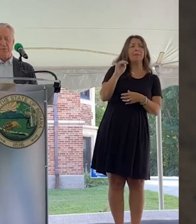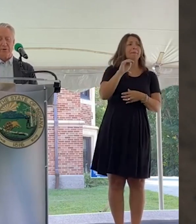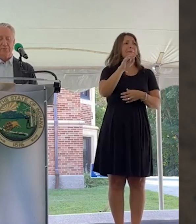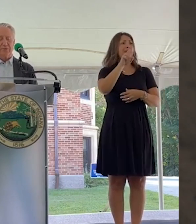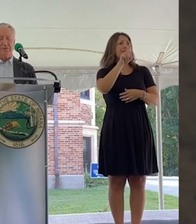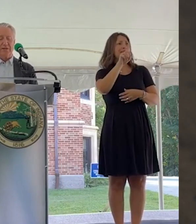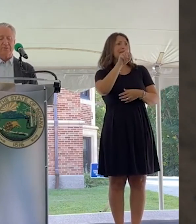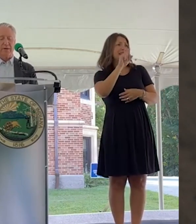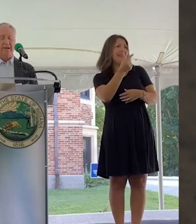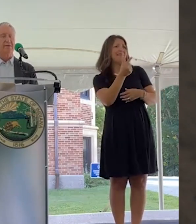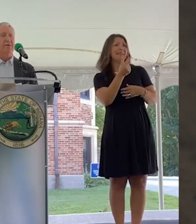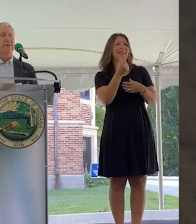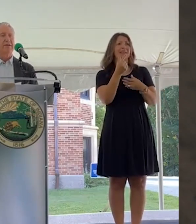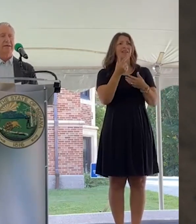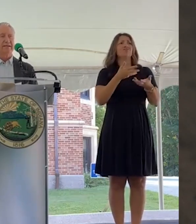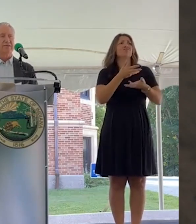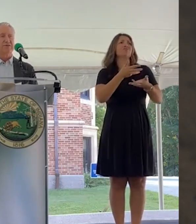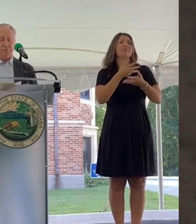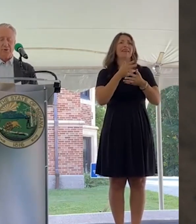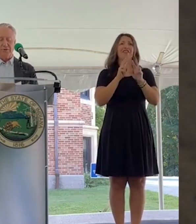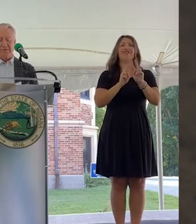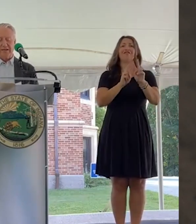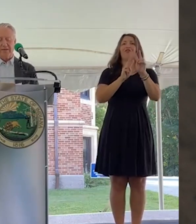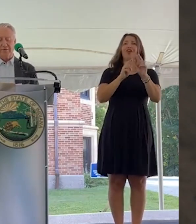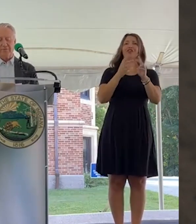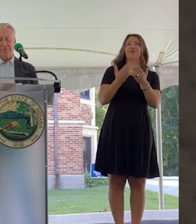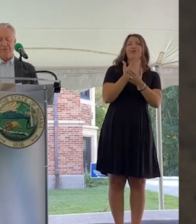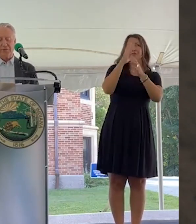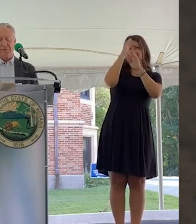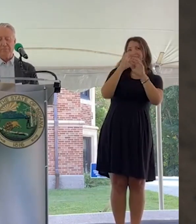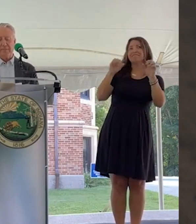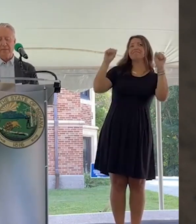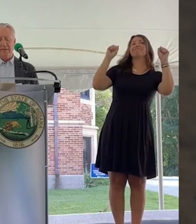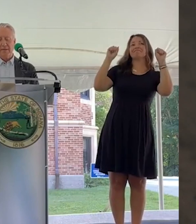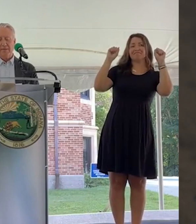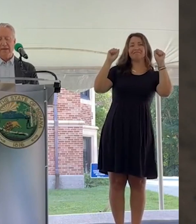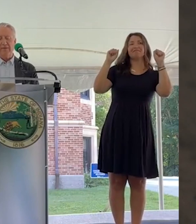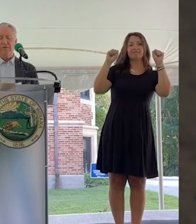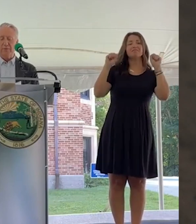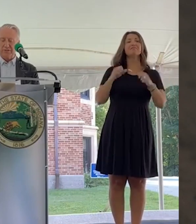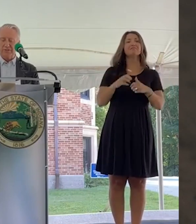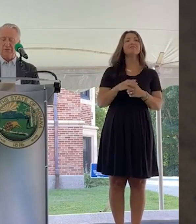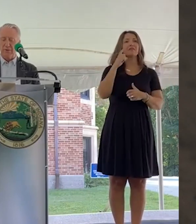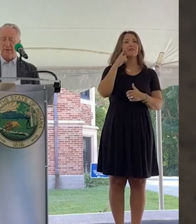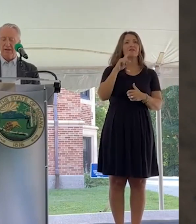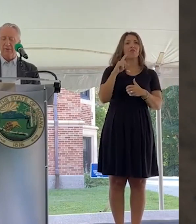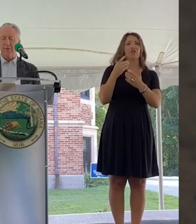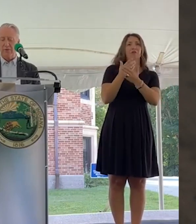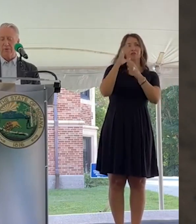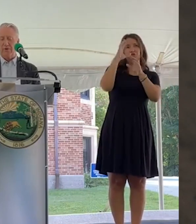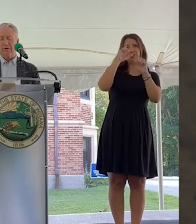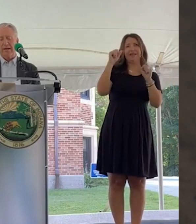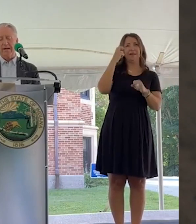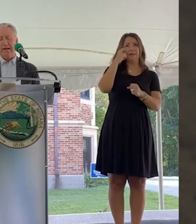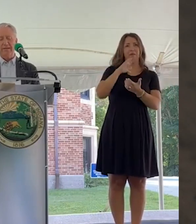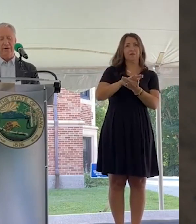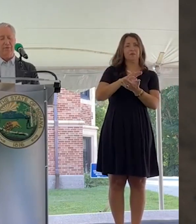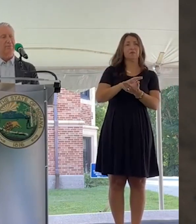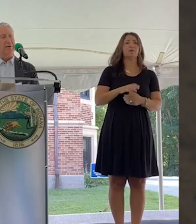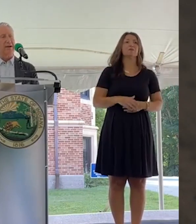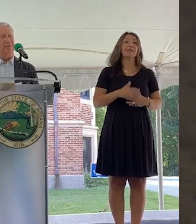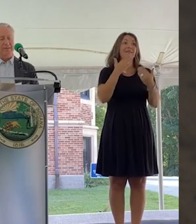look forward to working with James Michael in his new role taking over for Jim. Thank you, Commissioner Rebecca Holwerder